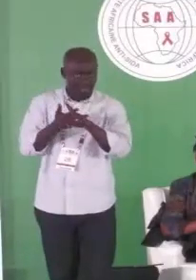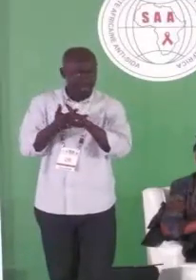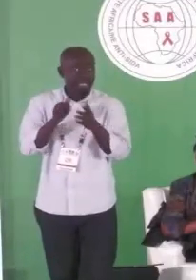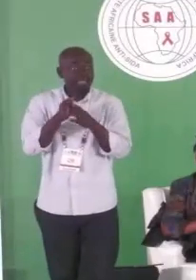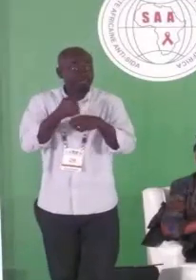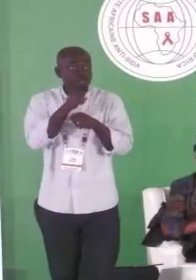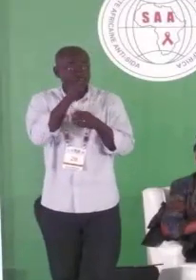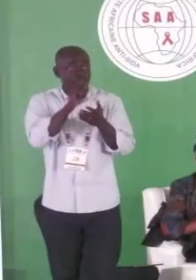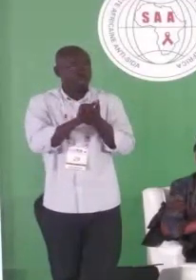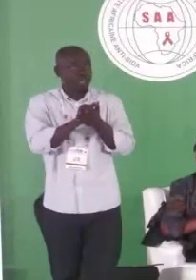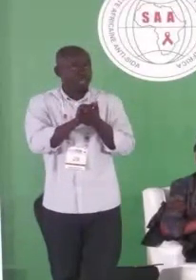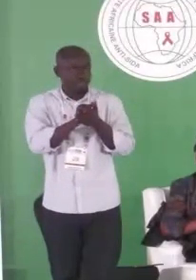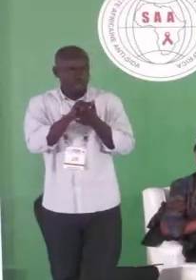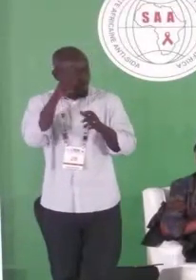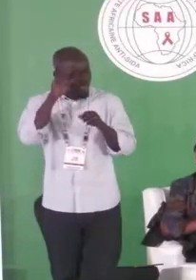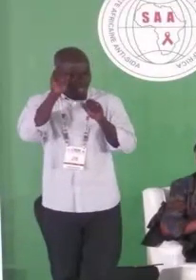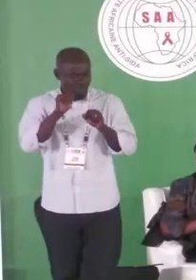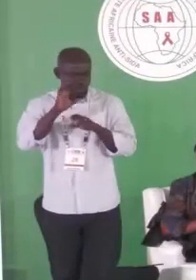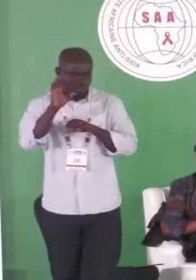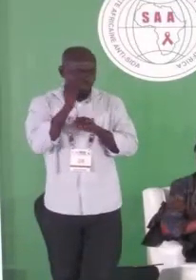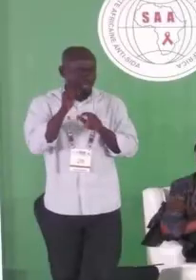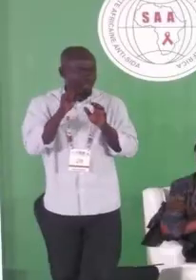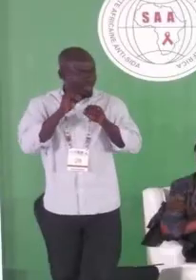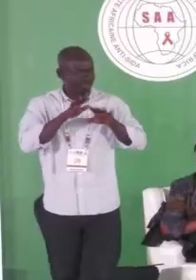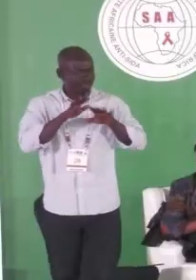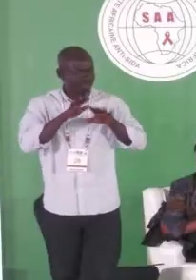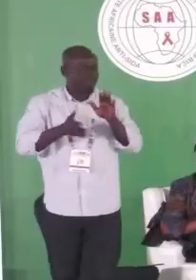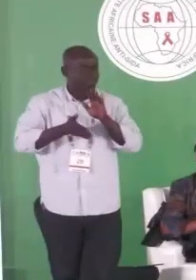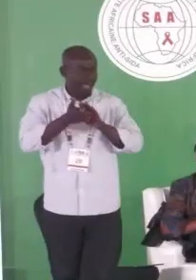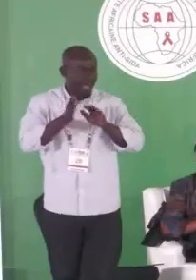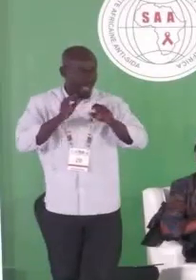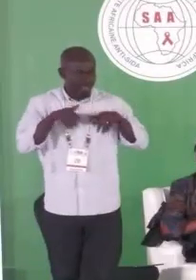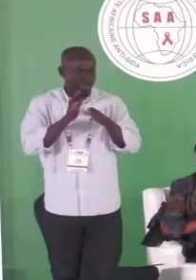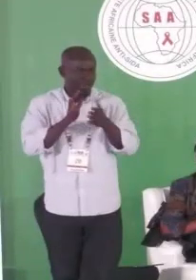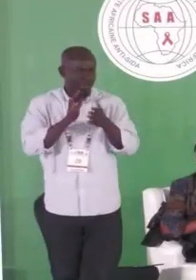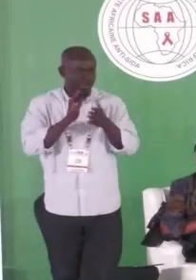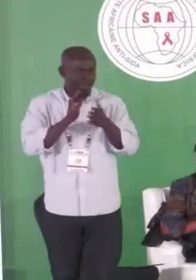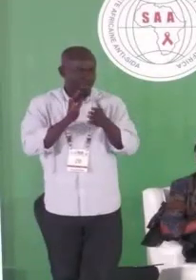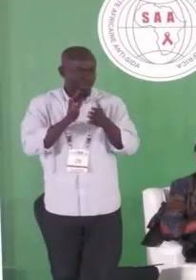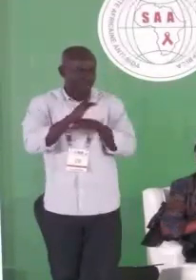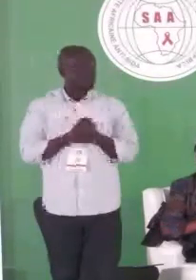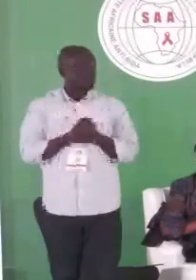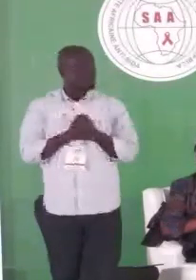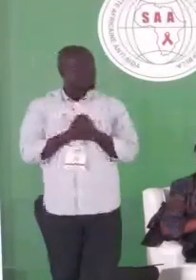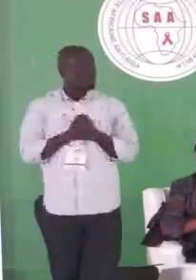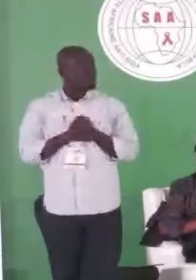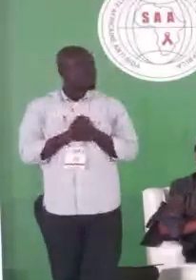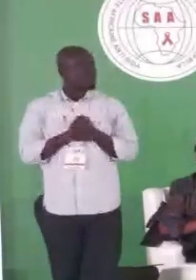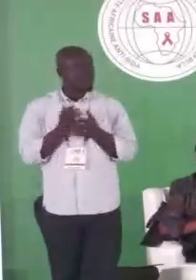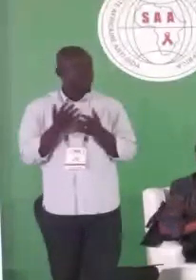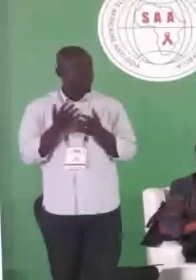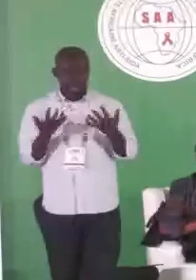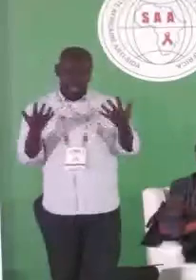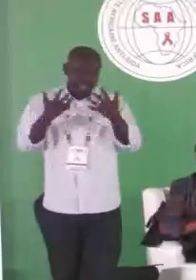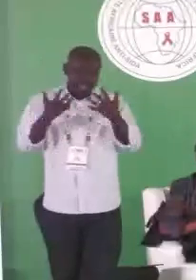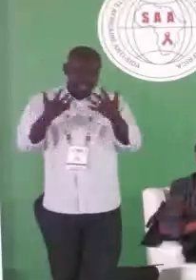we pick up the infection early and then treat them early, also link them to PrEP. Integrating